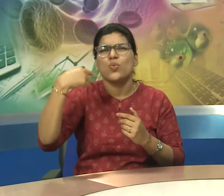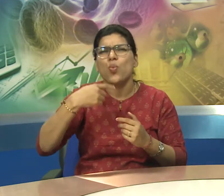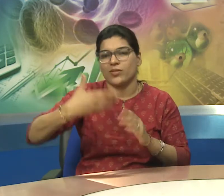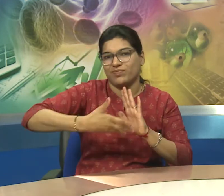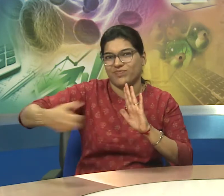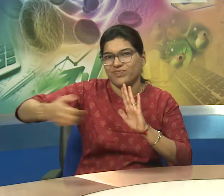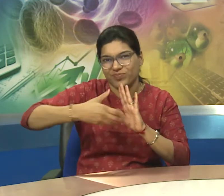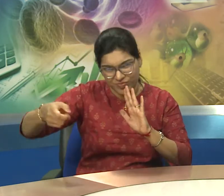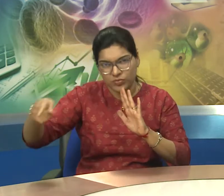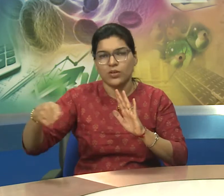services